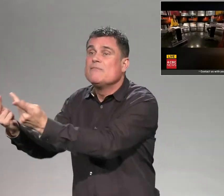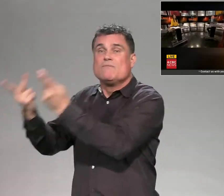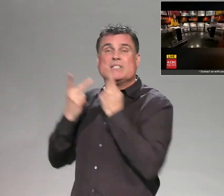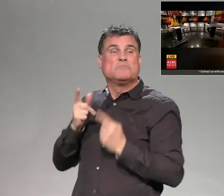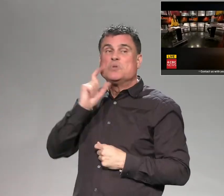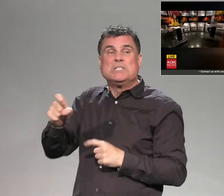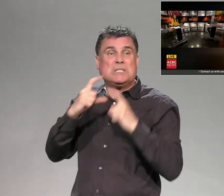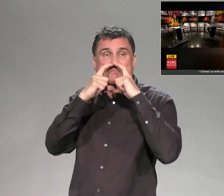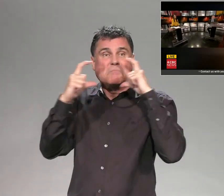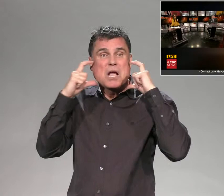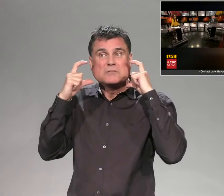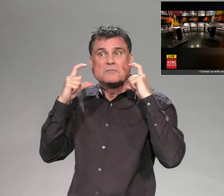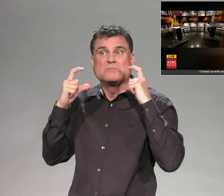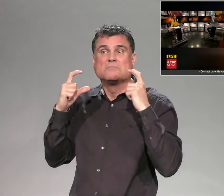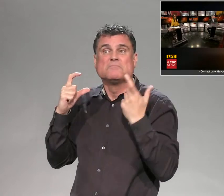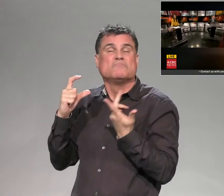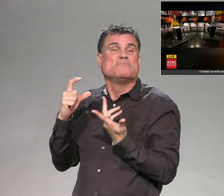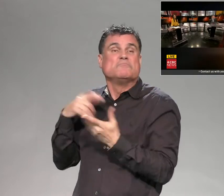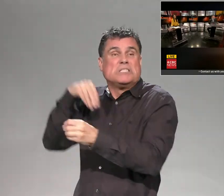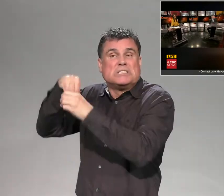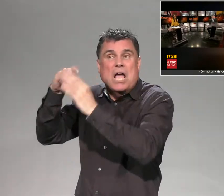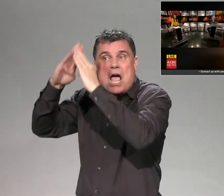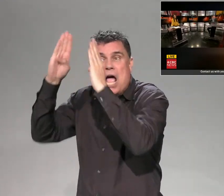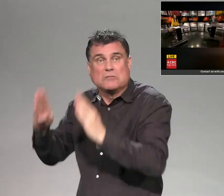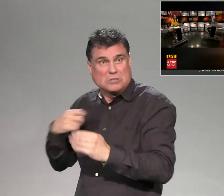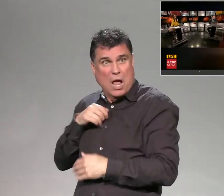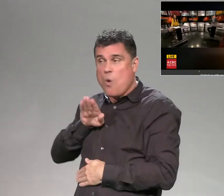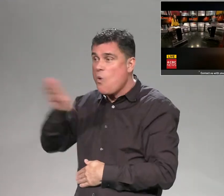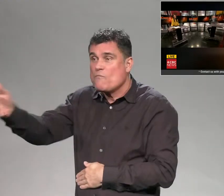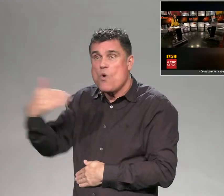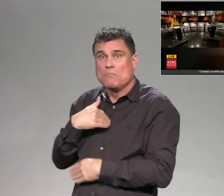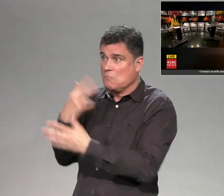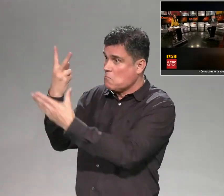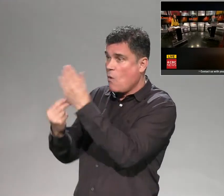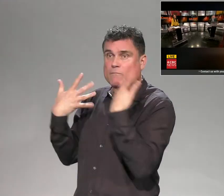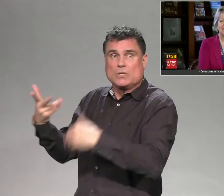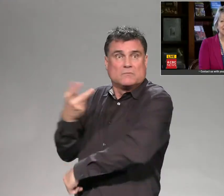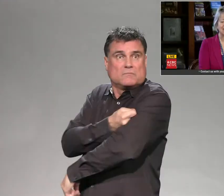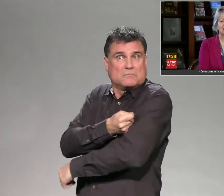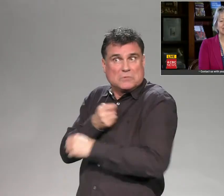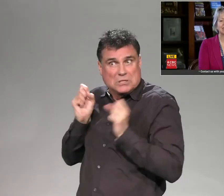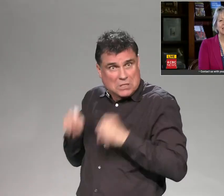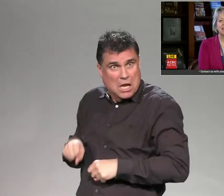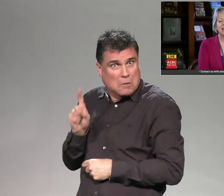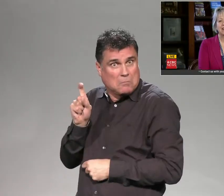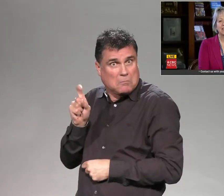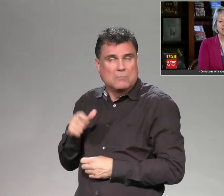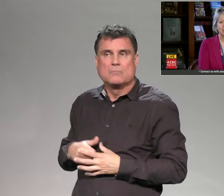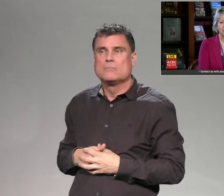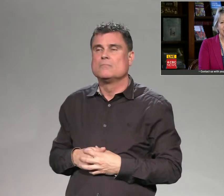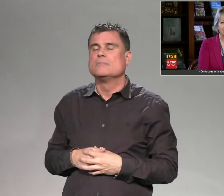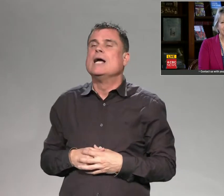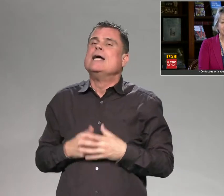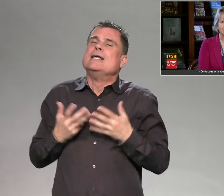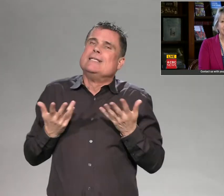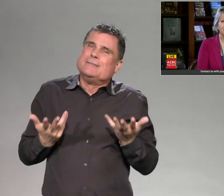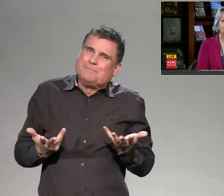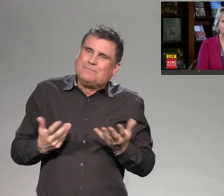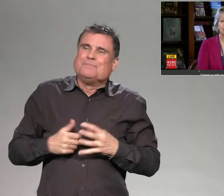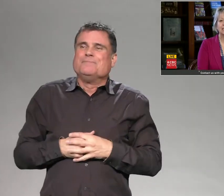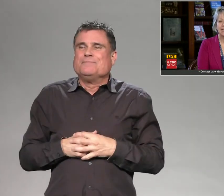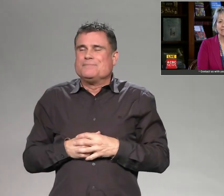For Dr. Henry, sorry, this question is for Dr. Henry. Sure, okay. And that is the question. The short answer